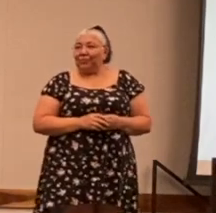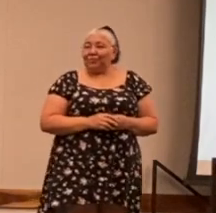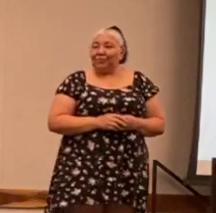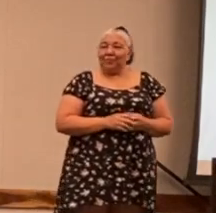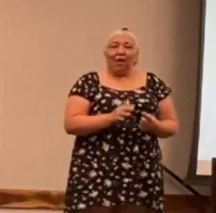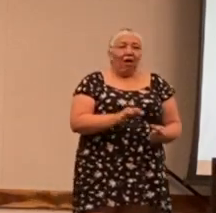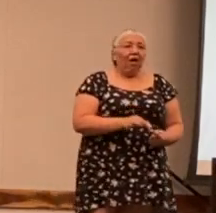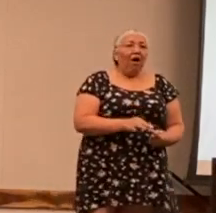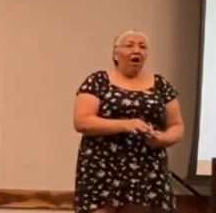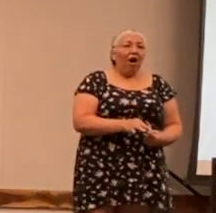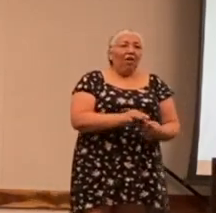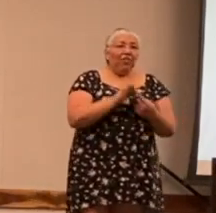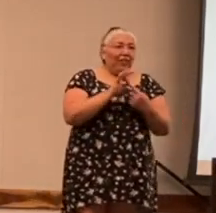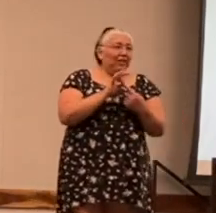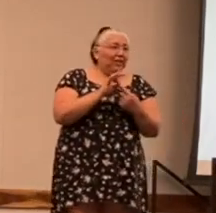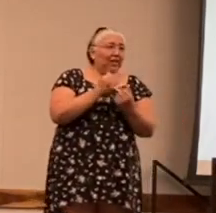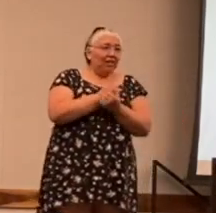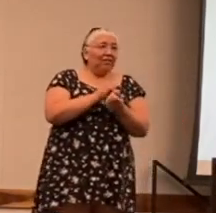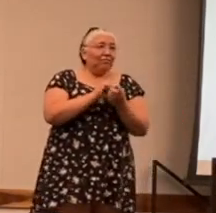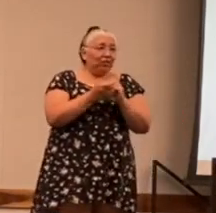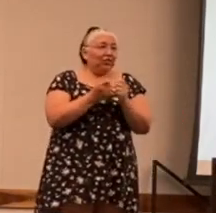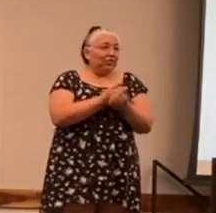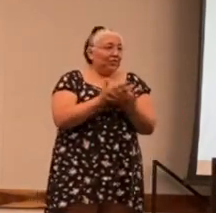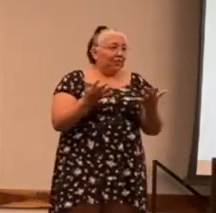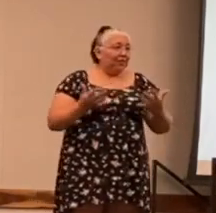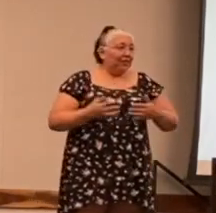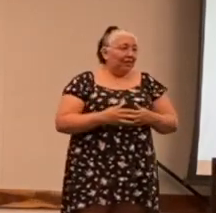Authentic love.